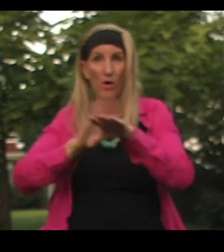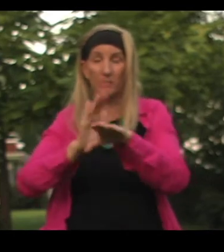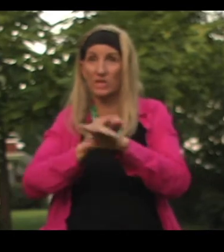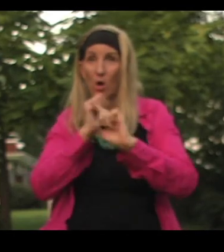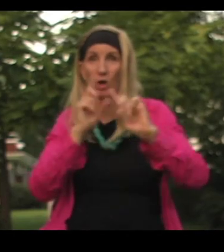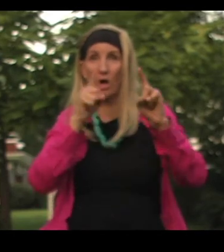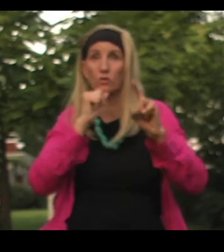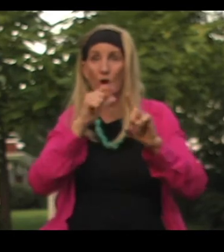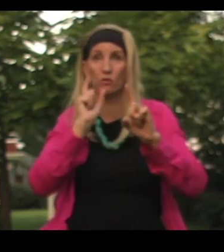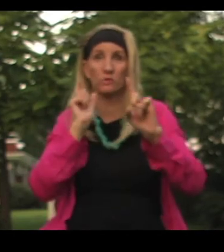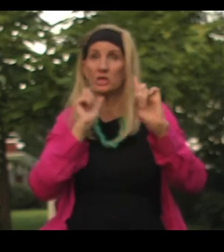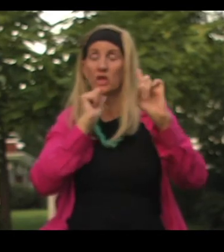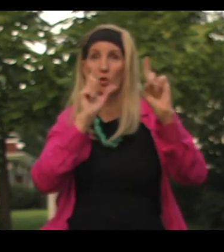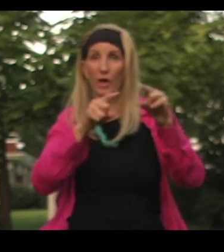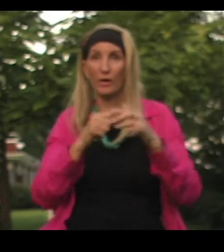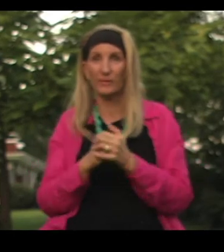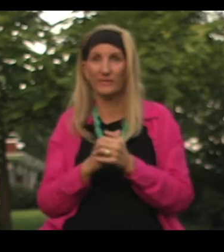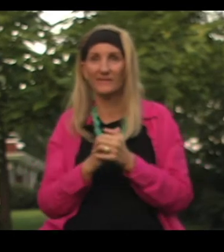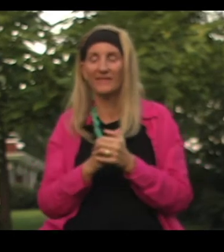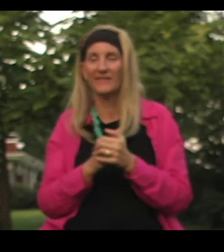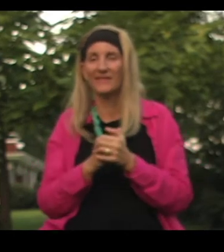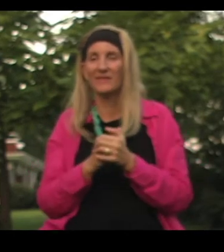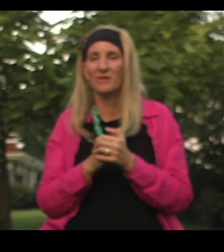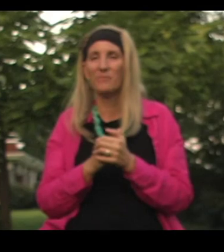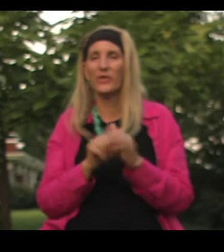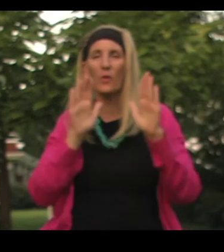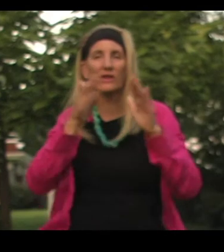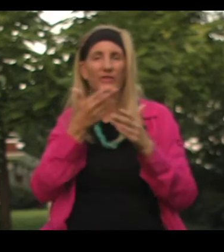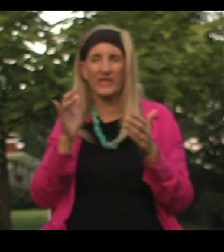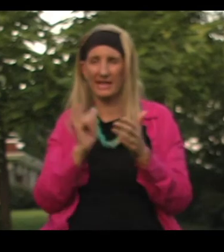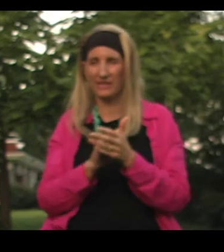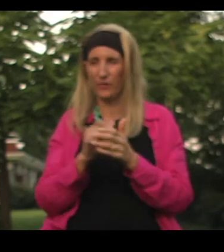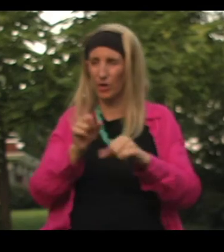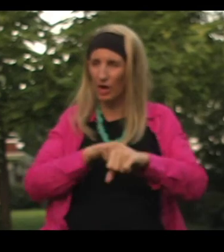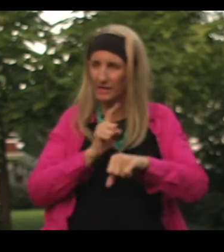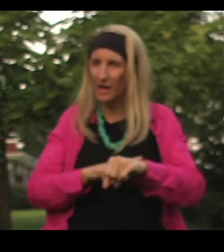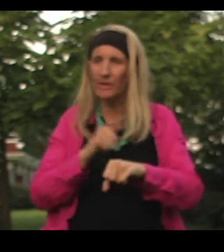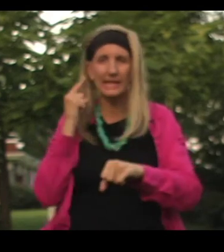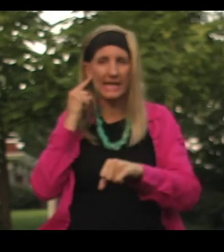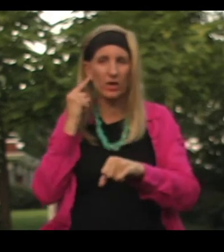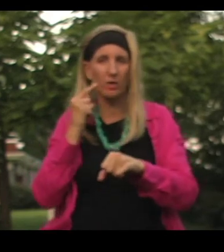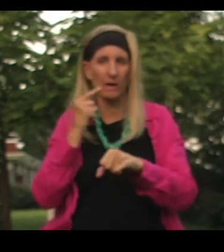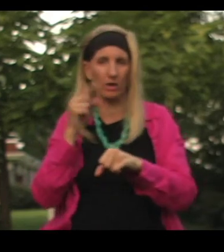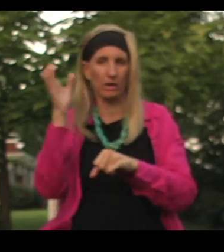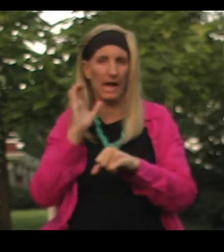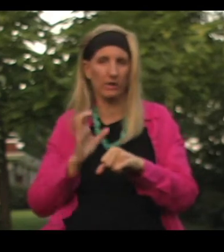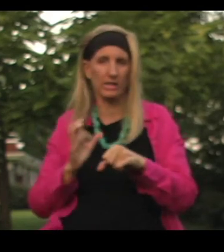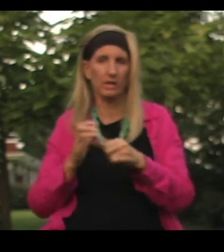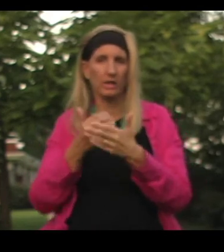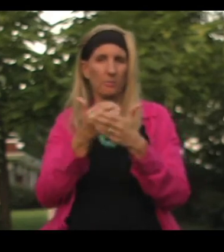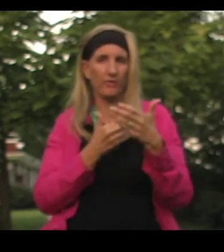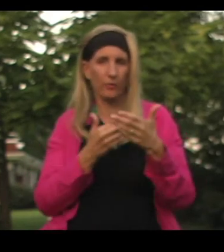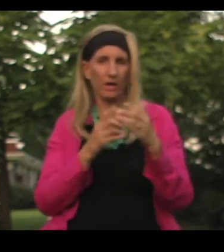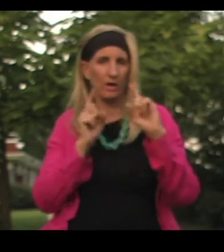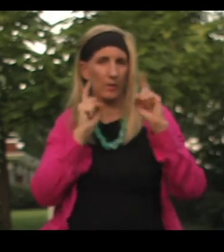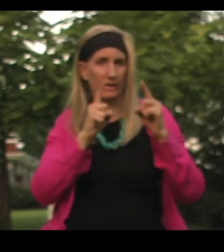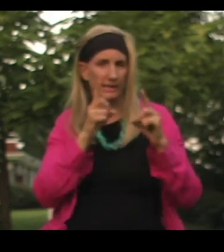me, don't go, don't go. But the wonderful thing is, for a long time we didn't hear about Cloudy before I went to get